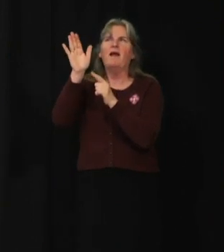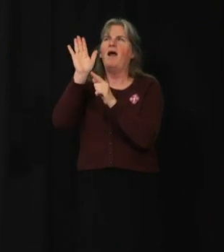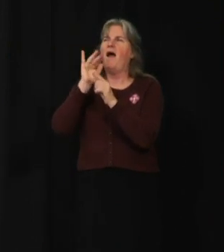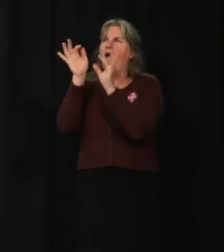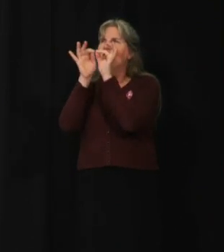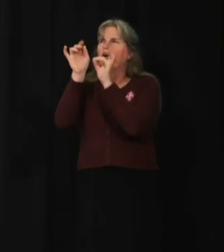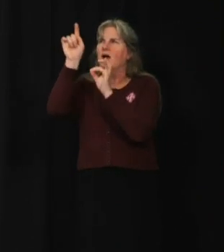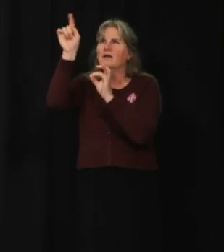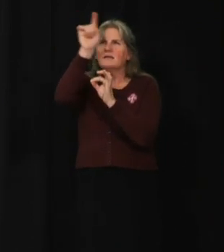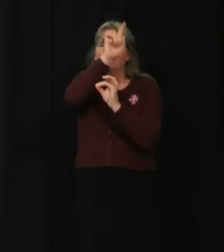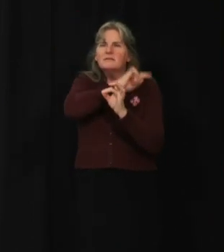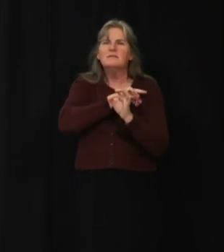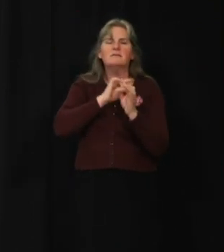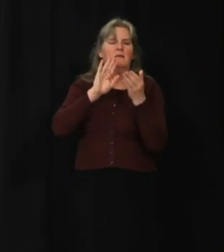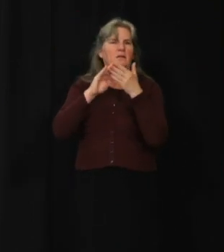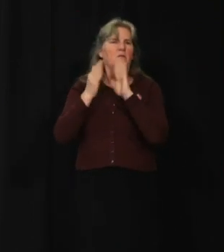there.